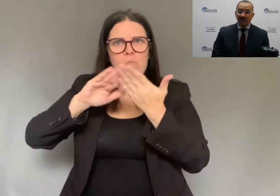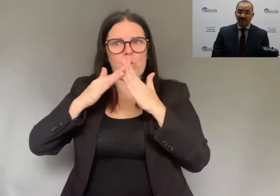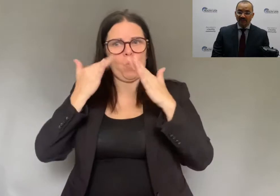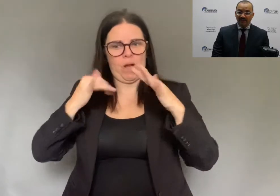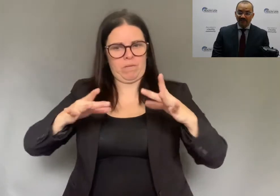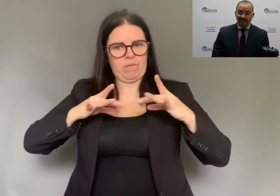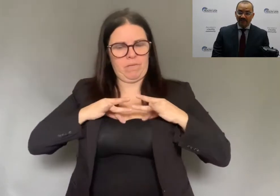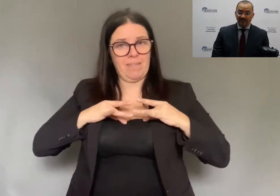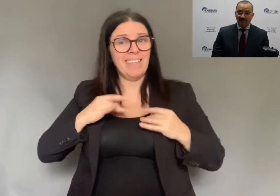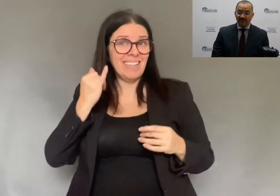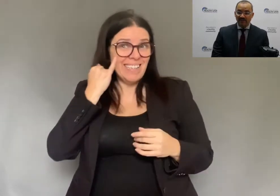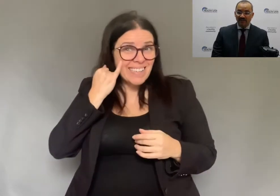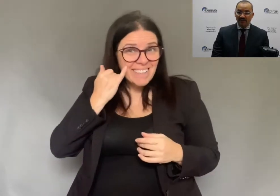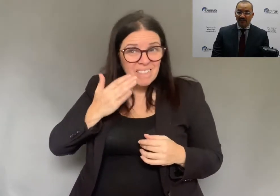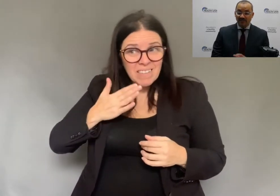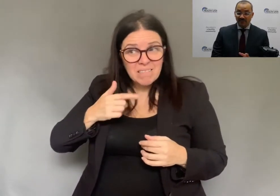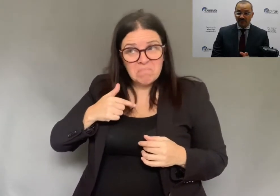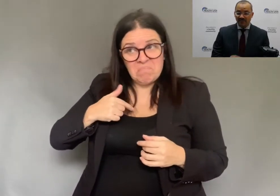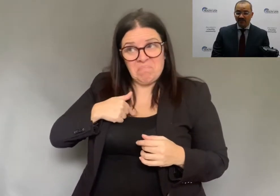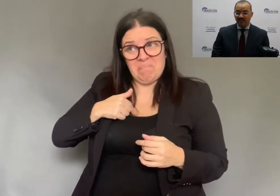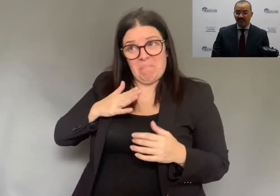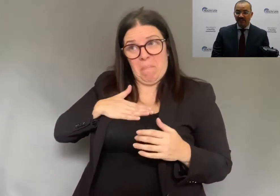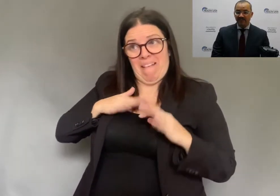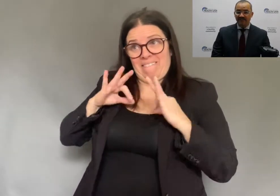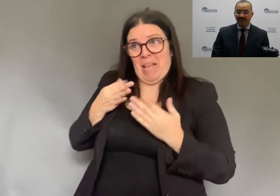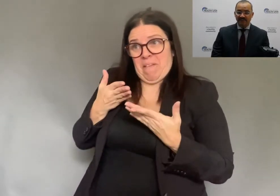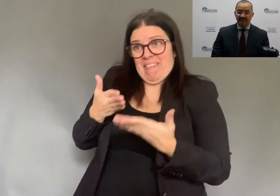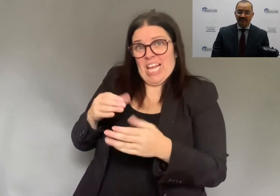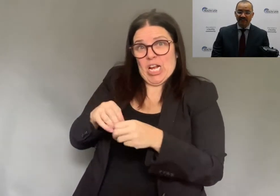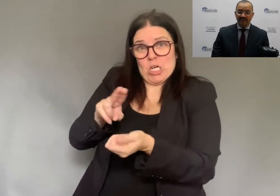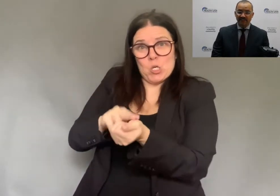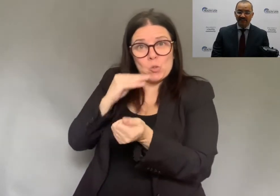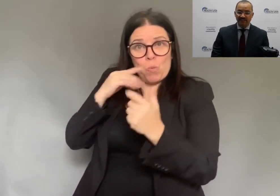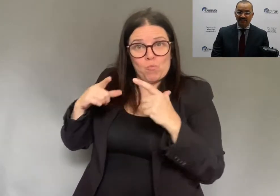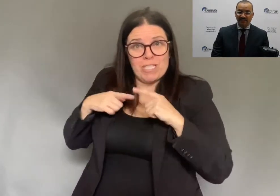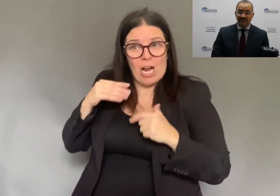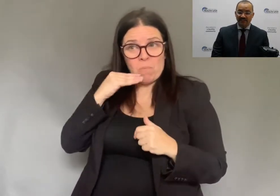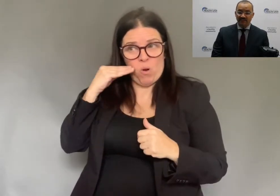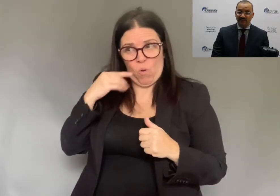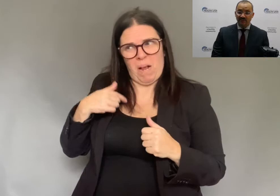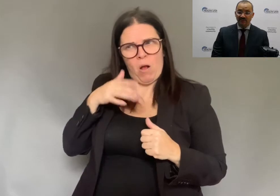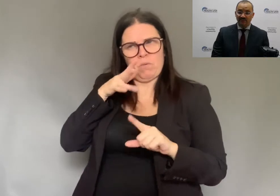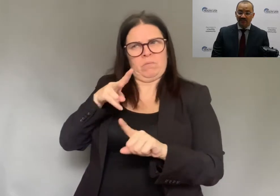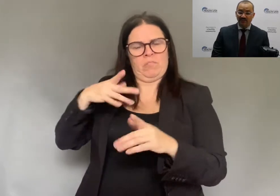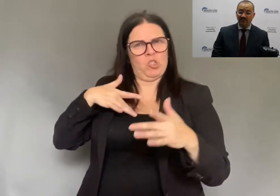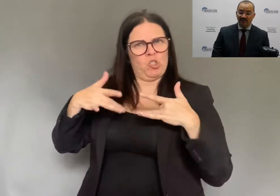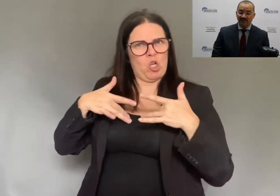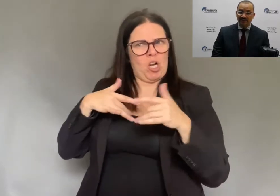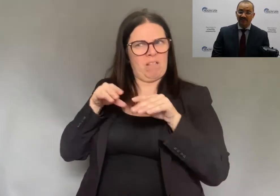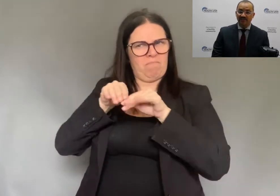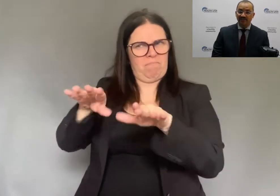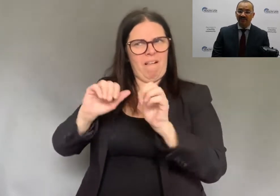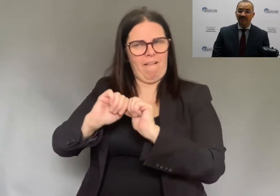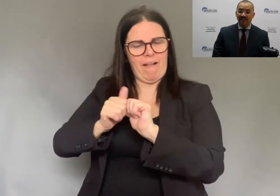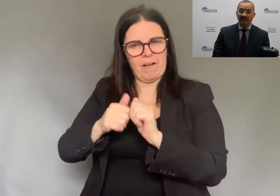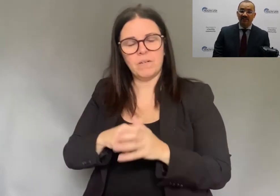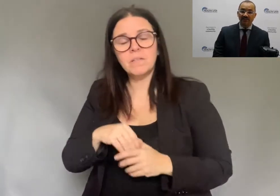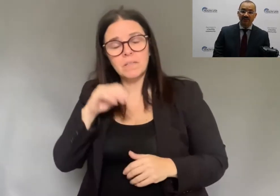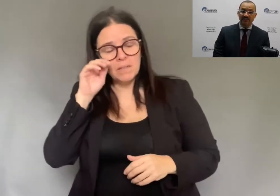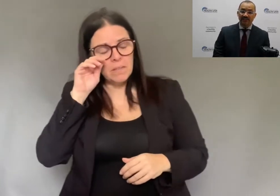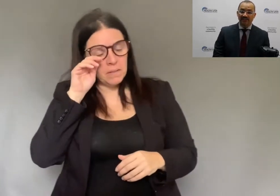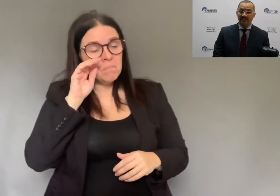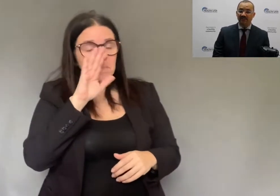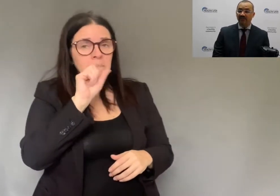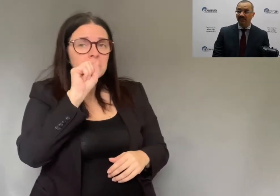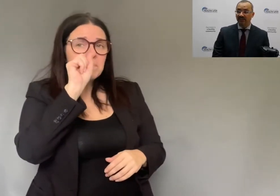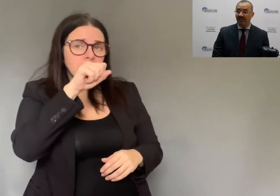Well, when we are working in these facilities, I think that's they need to take precautions every time that they are out